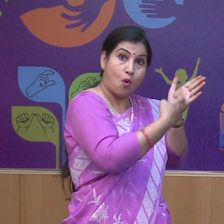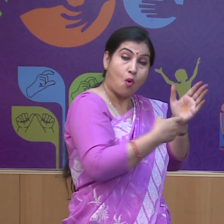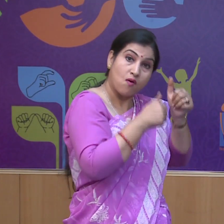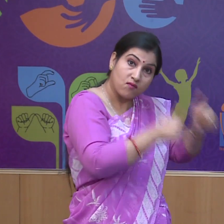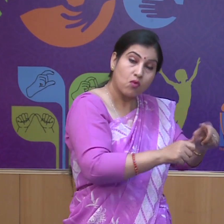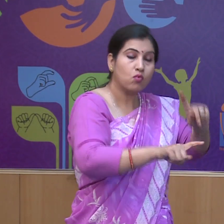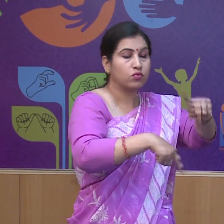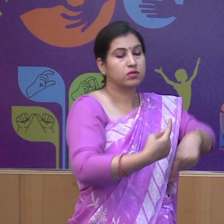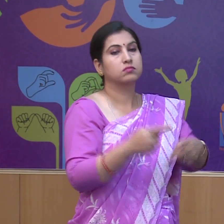powers.